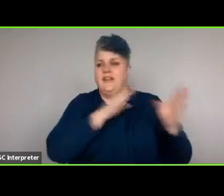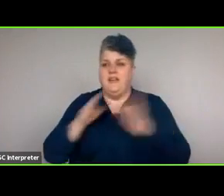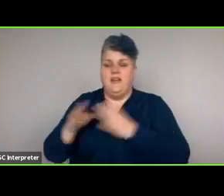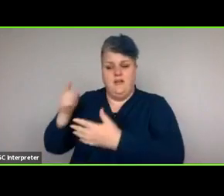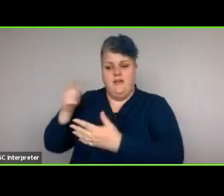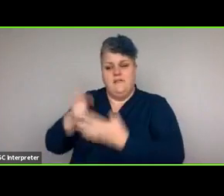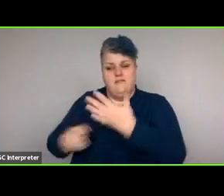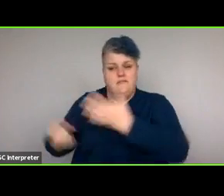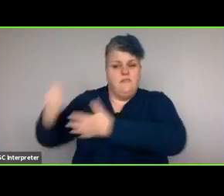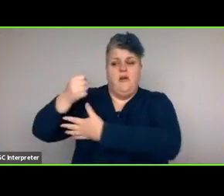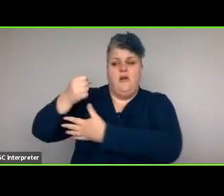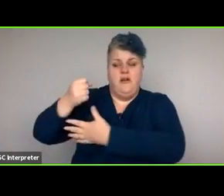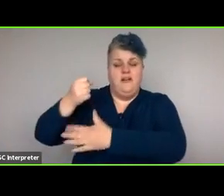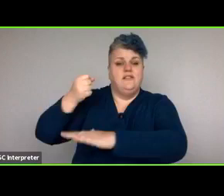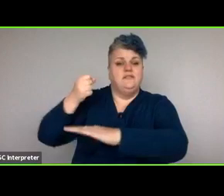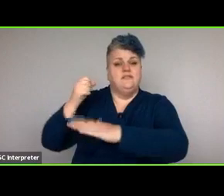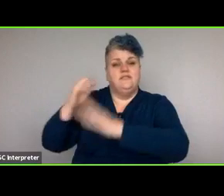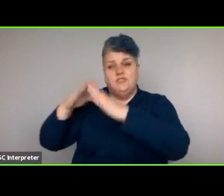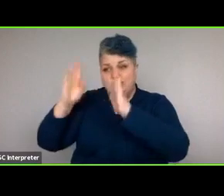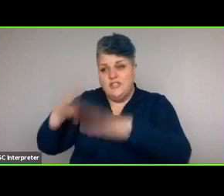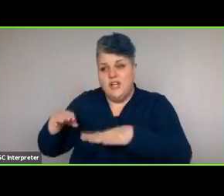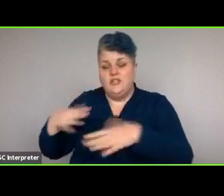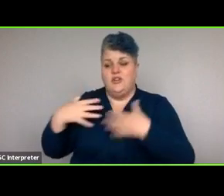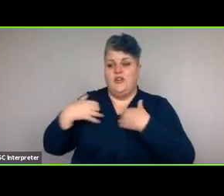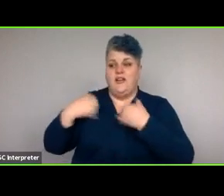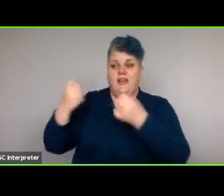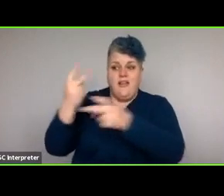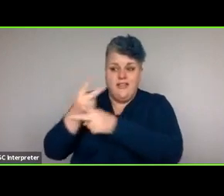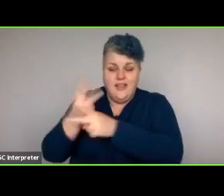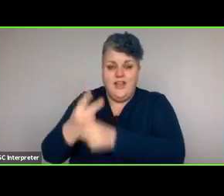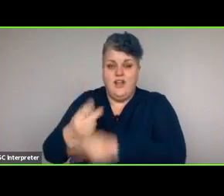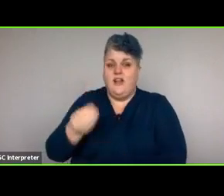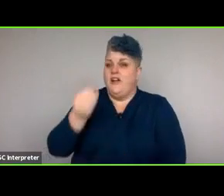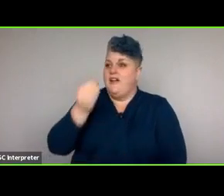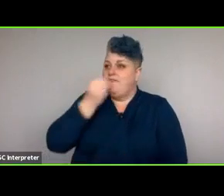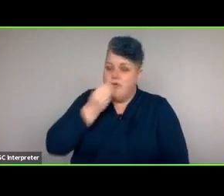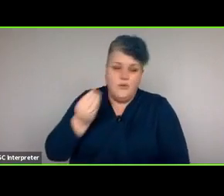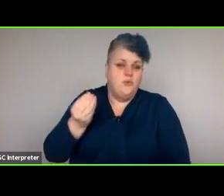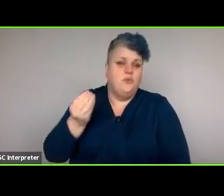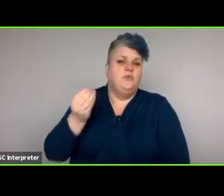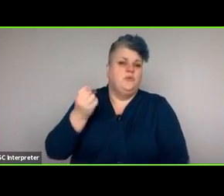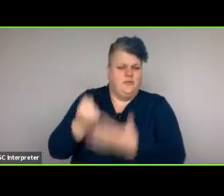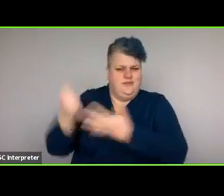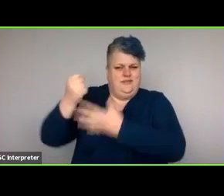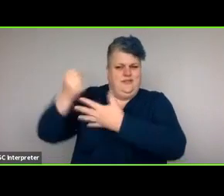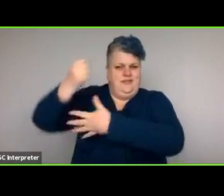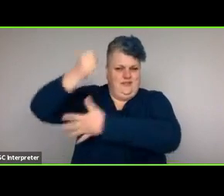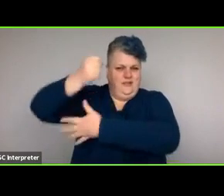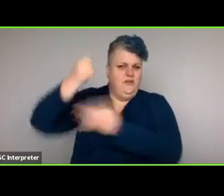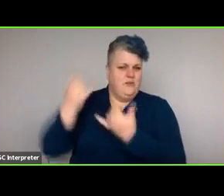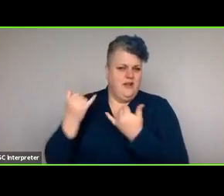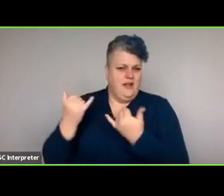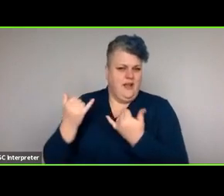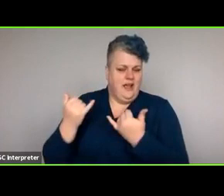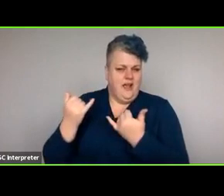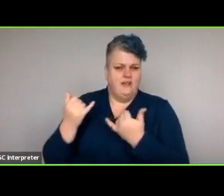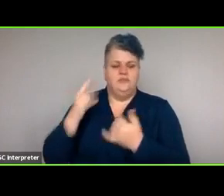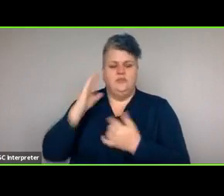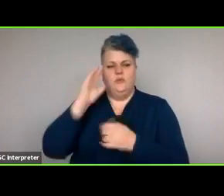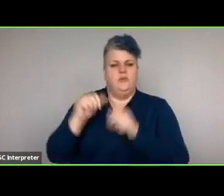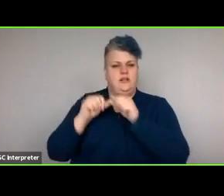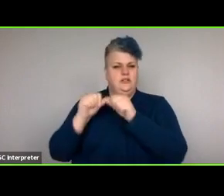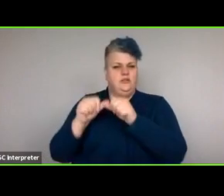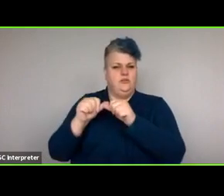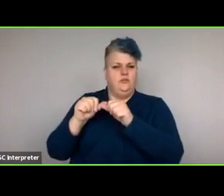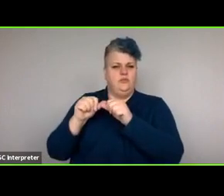we have shelter, access to healthcare, food when we need it, and so we will continue to look